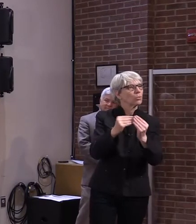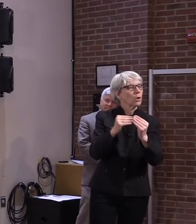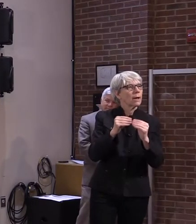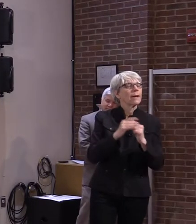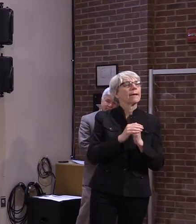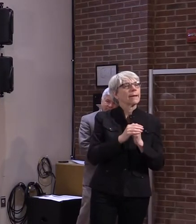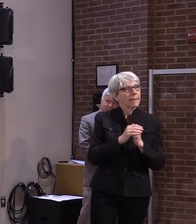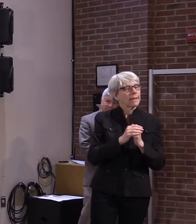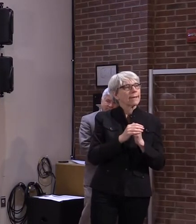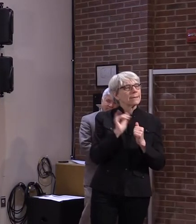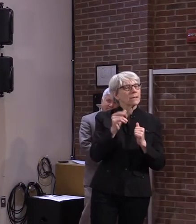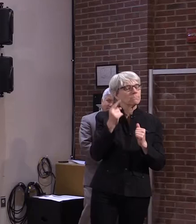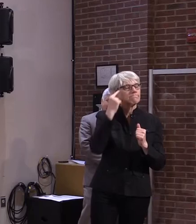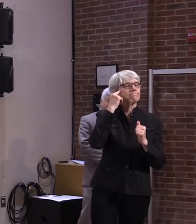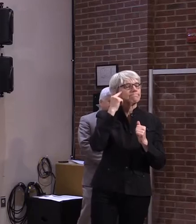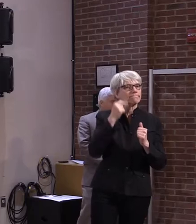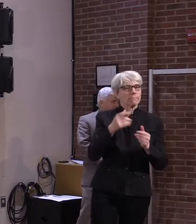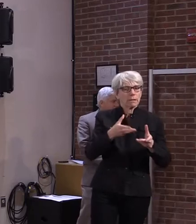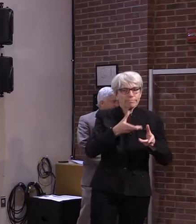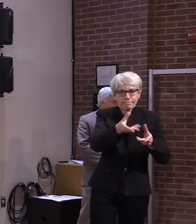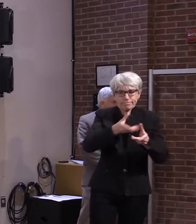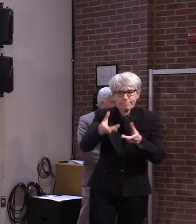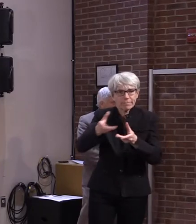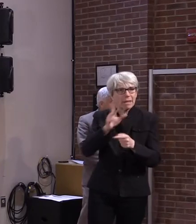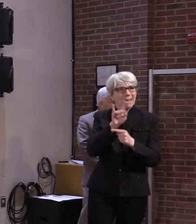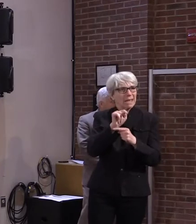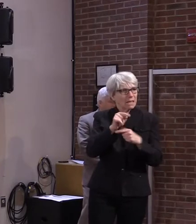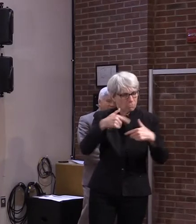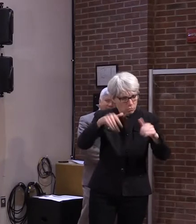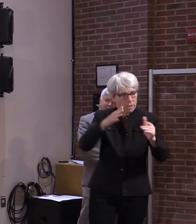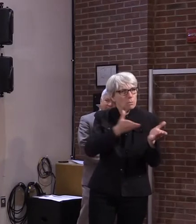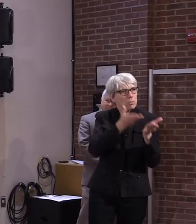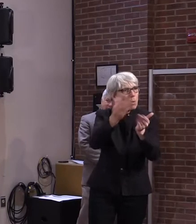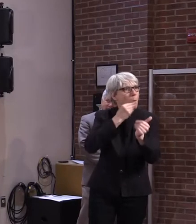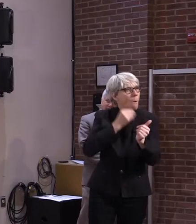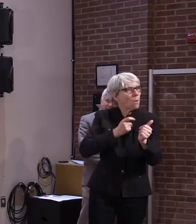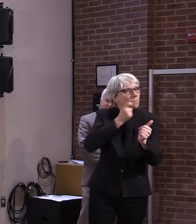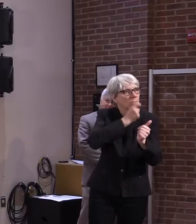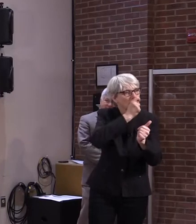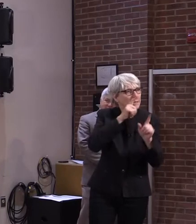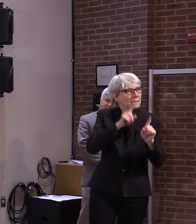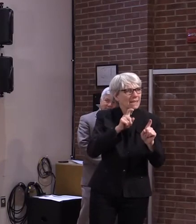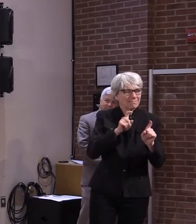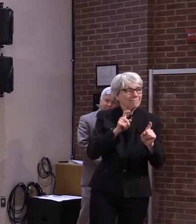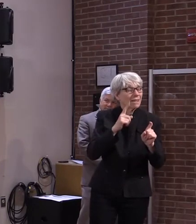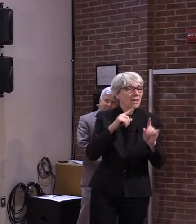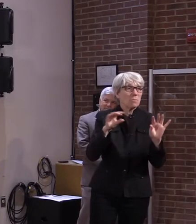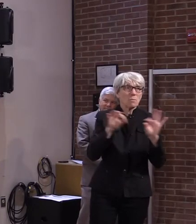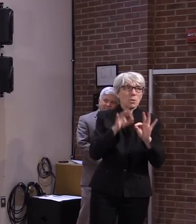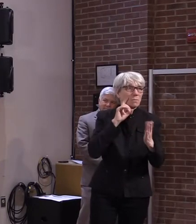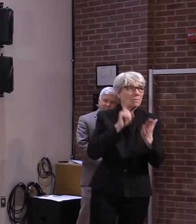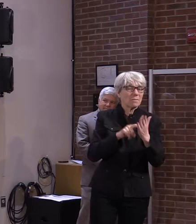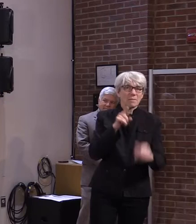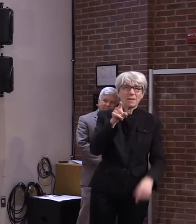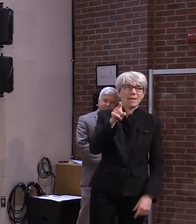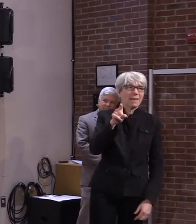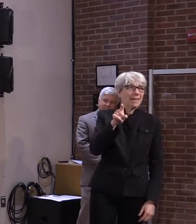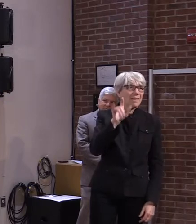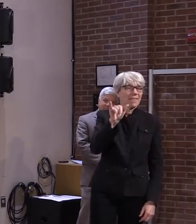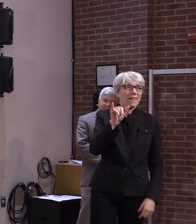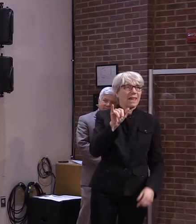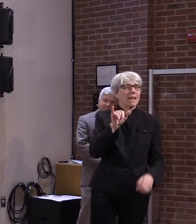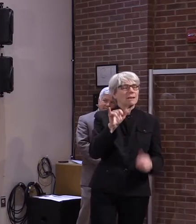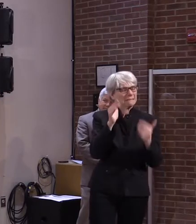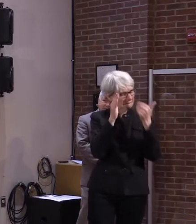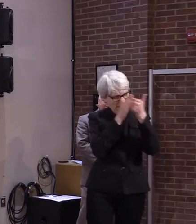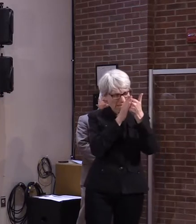prioritize them for the take-home testing kits, to do whatever we can to support them. I think it's important to acknowledge that they're not necessarily an interstate school district,